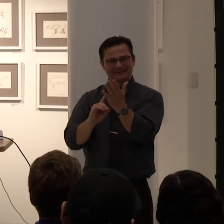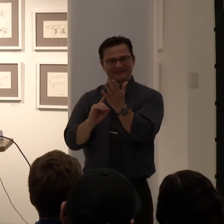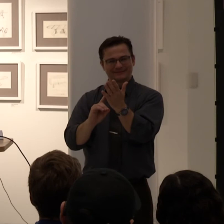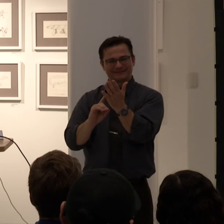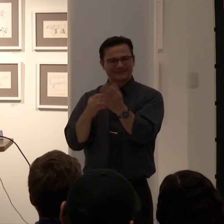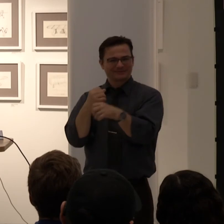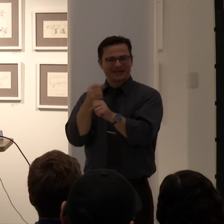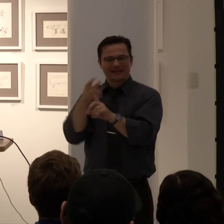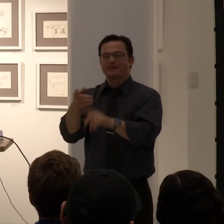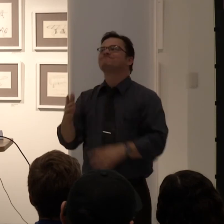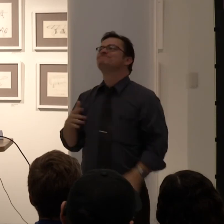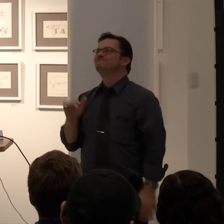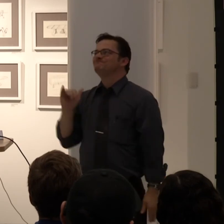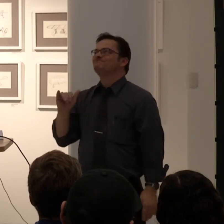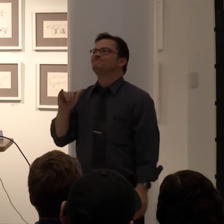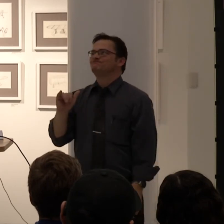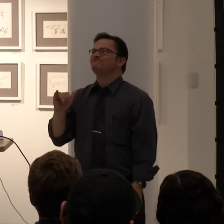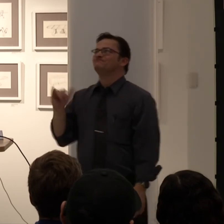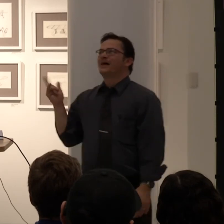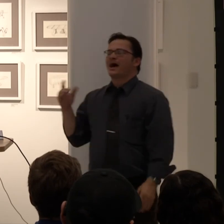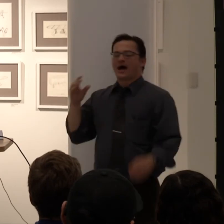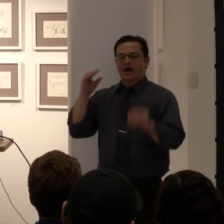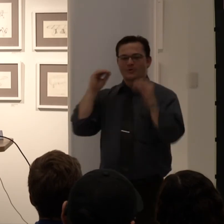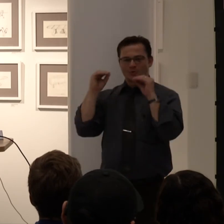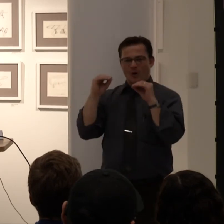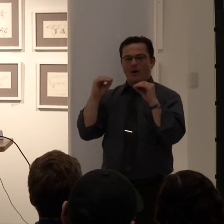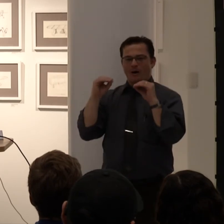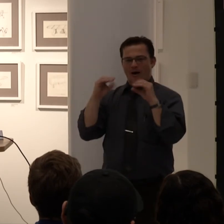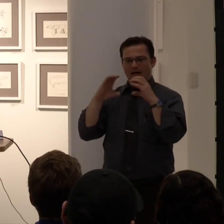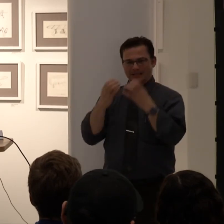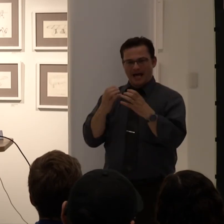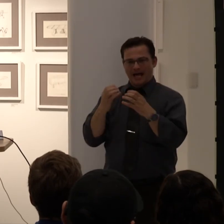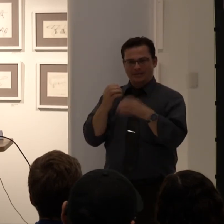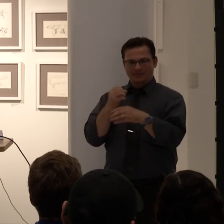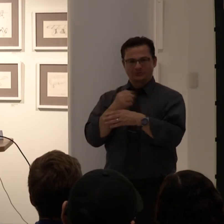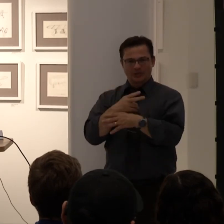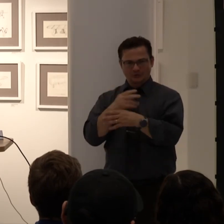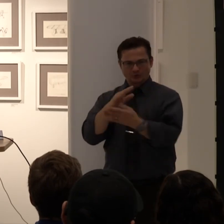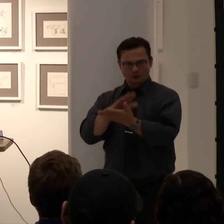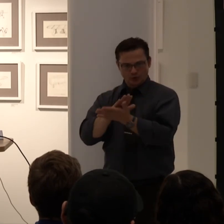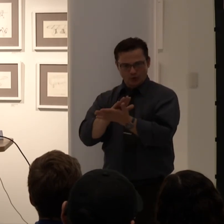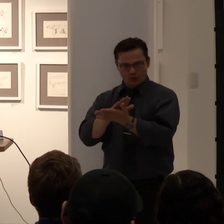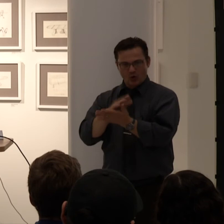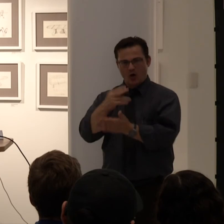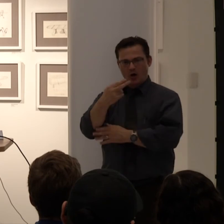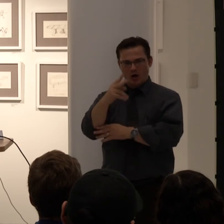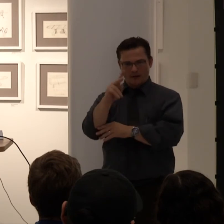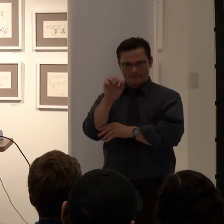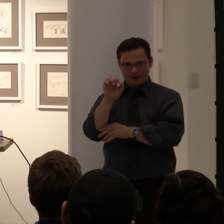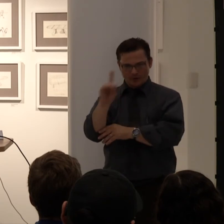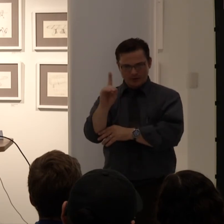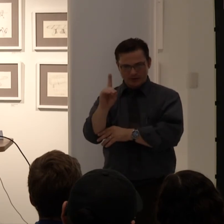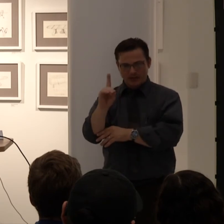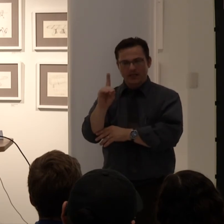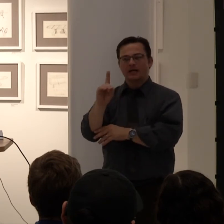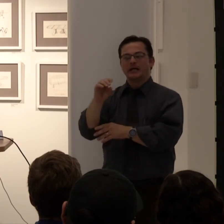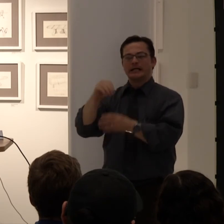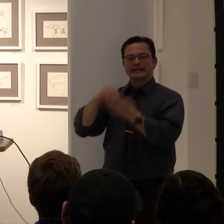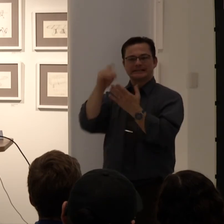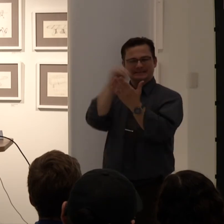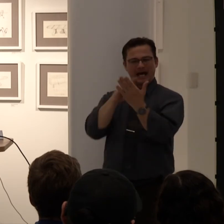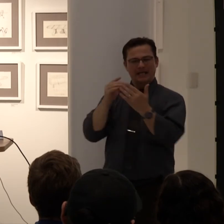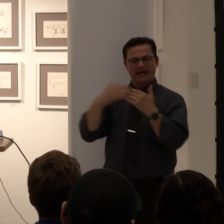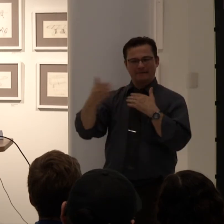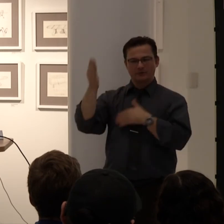I had taught a course in graduate school at Harvard in design, and after the